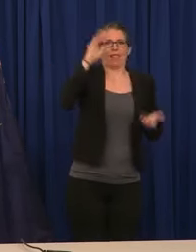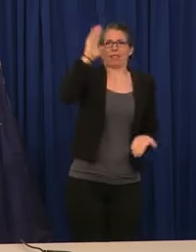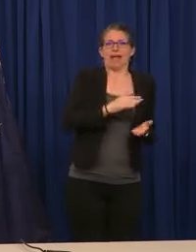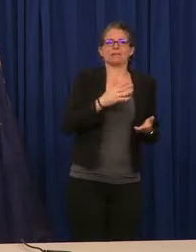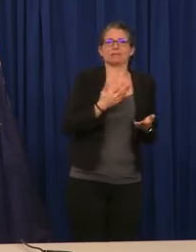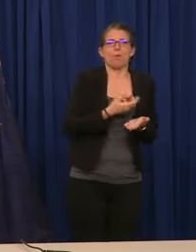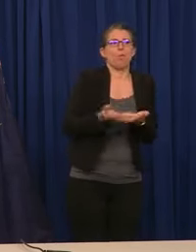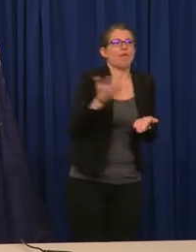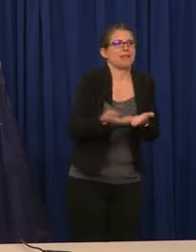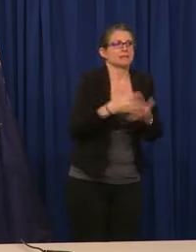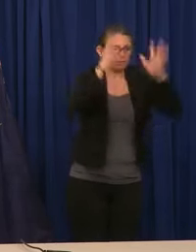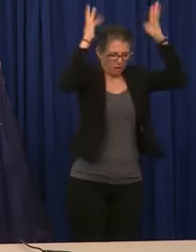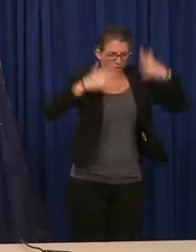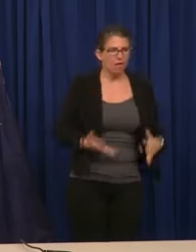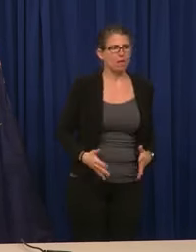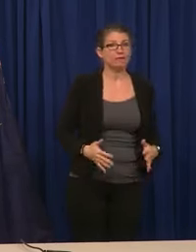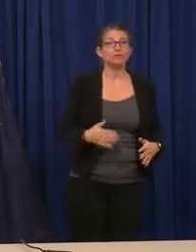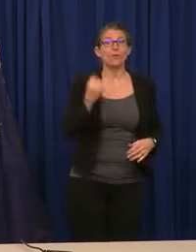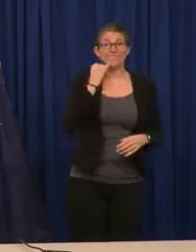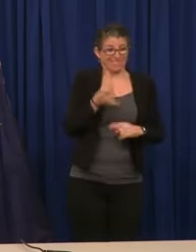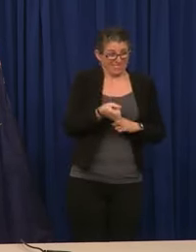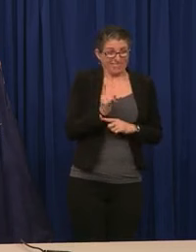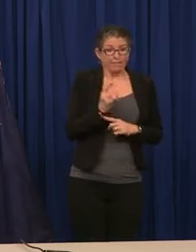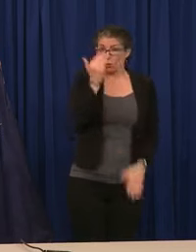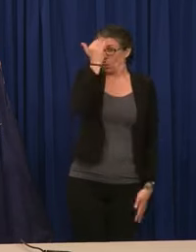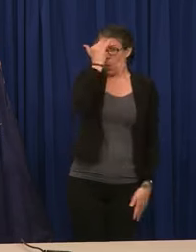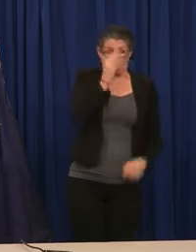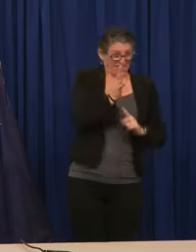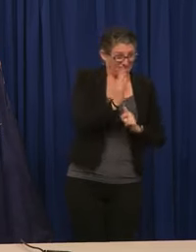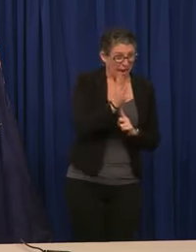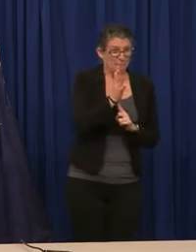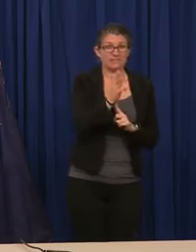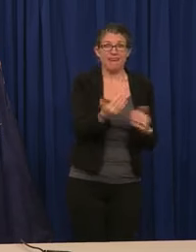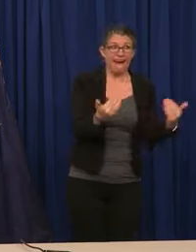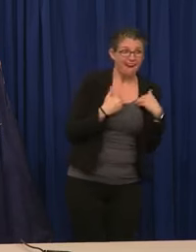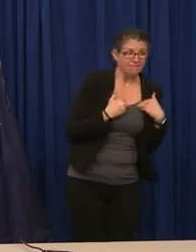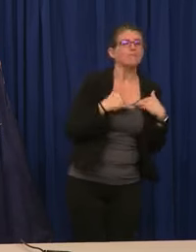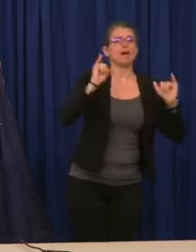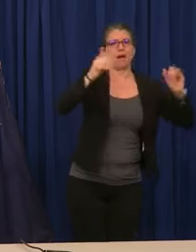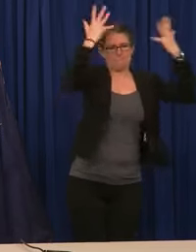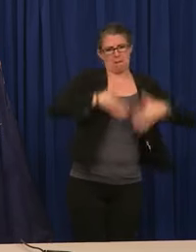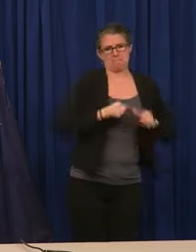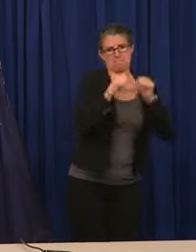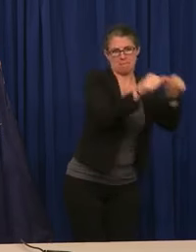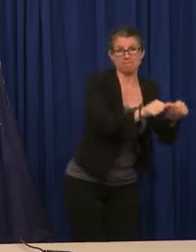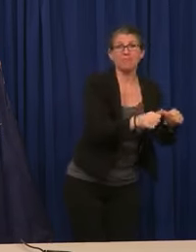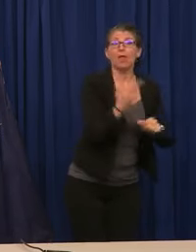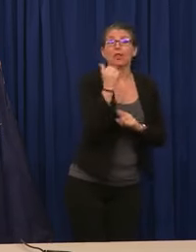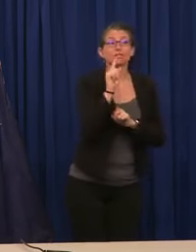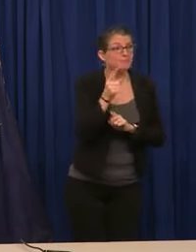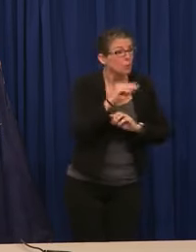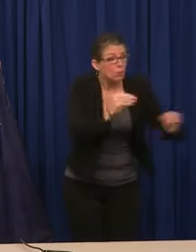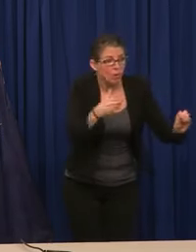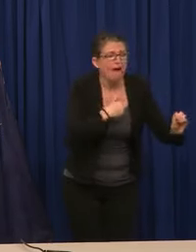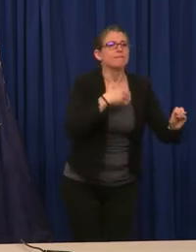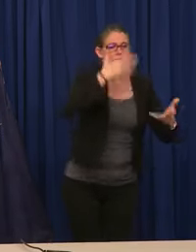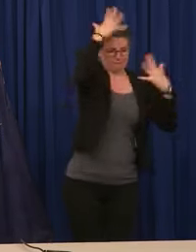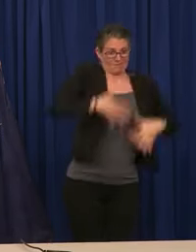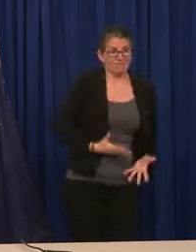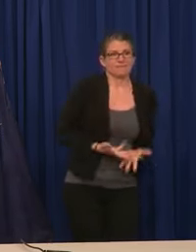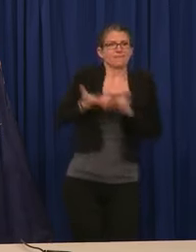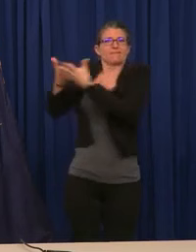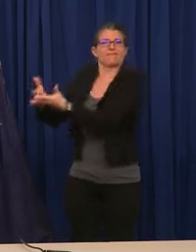test, we can reduce that PPE usage. To put that differently, a